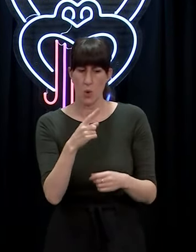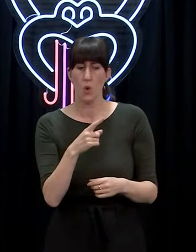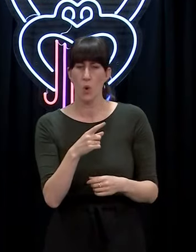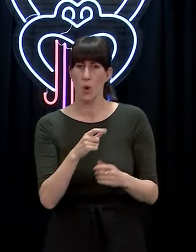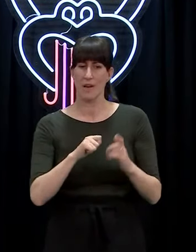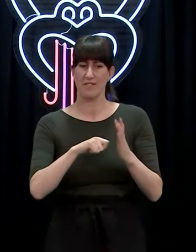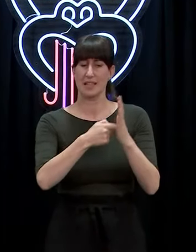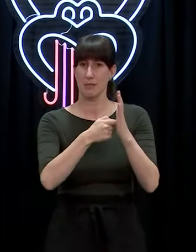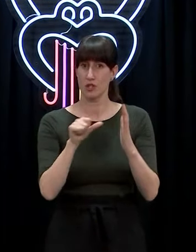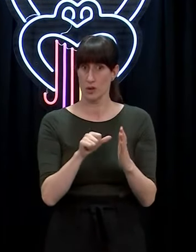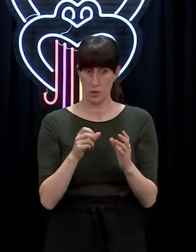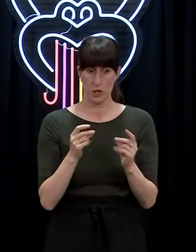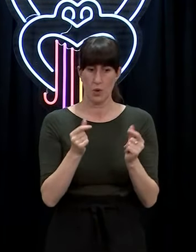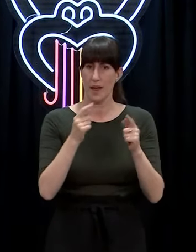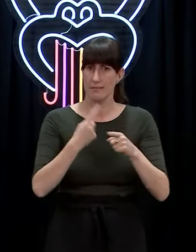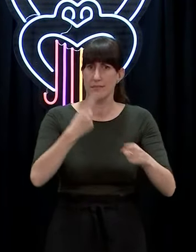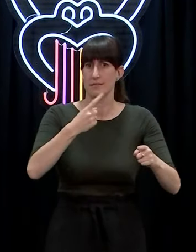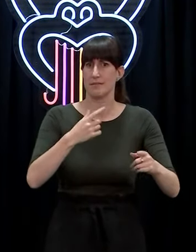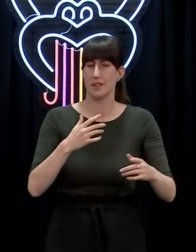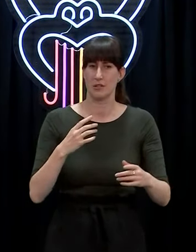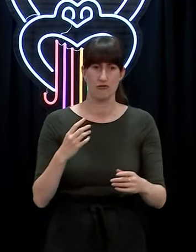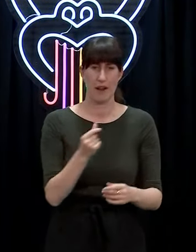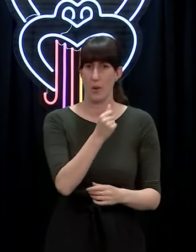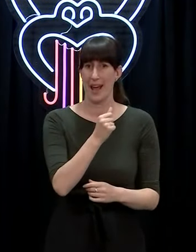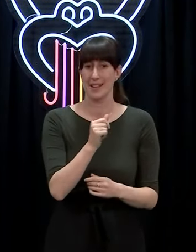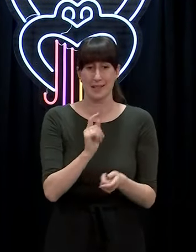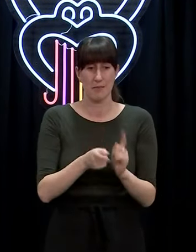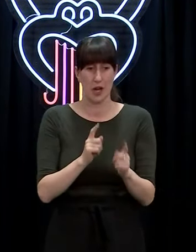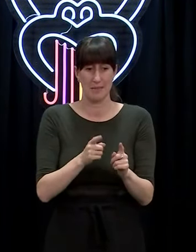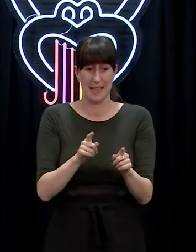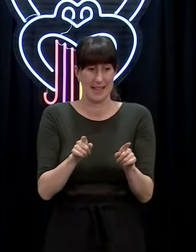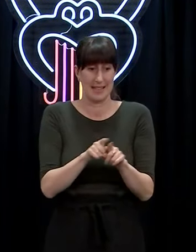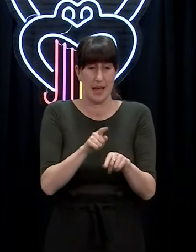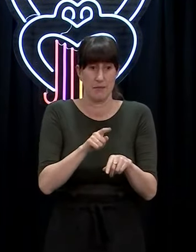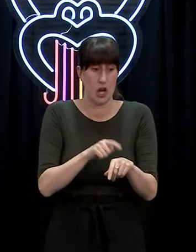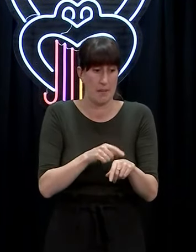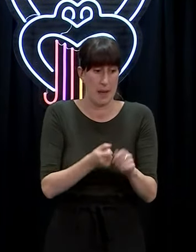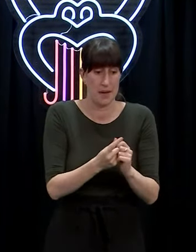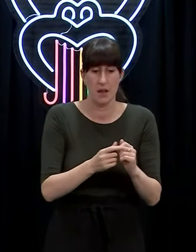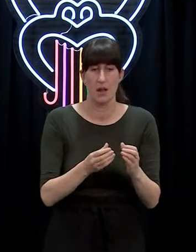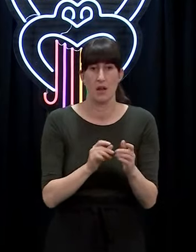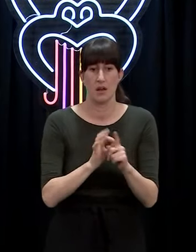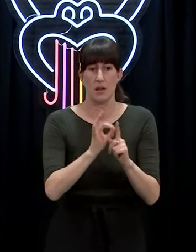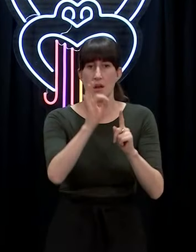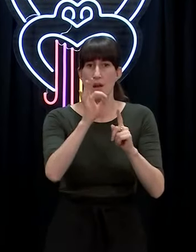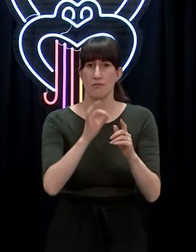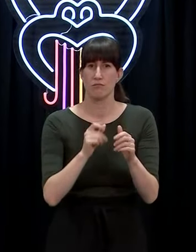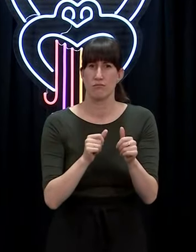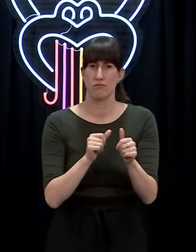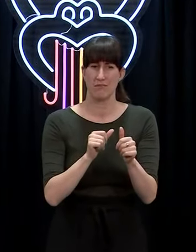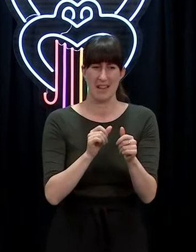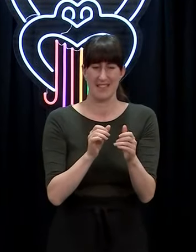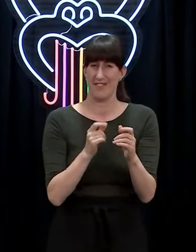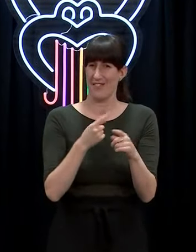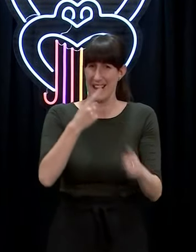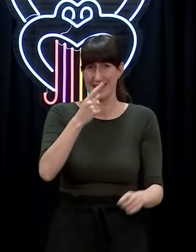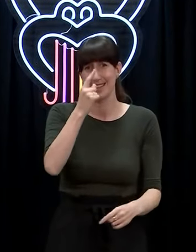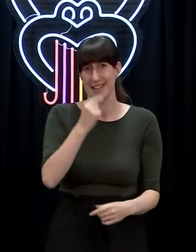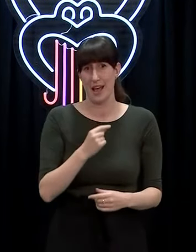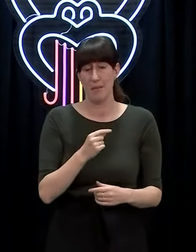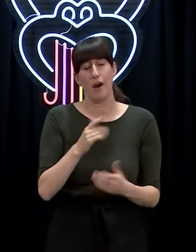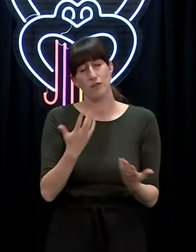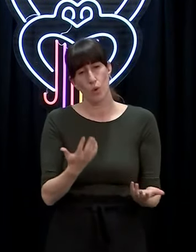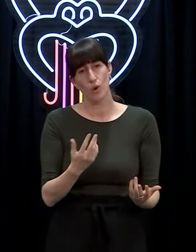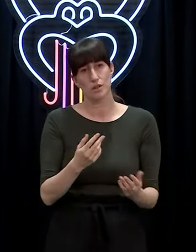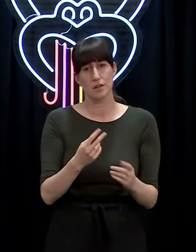that actually happens in real time. So where we're identifying that there's improvements that can be made, we try and make them as fast as we can. But of course, we will always look